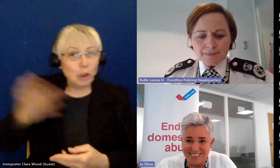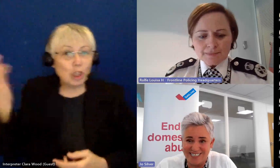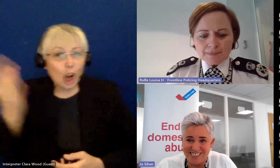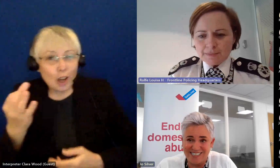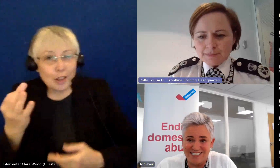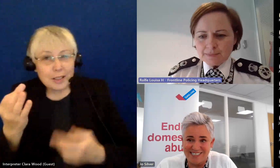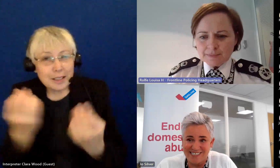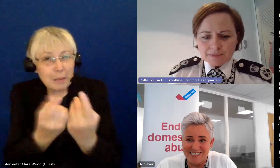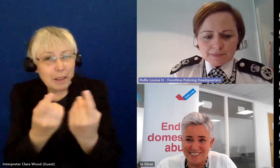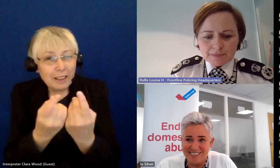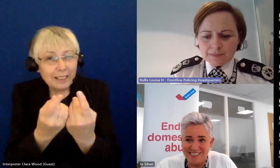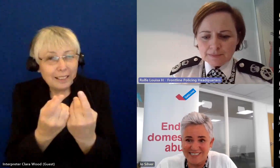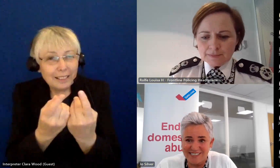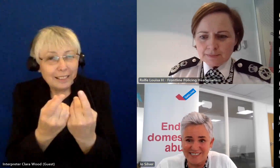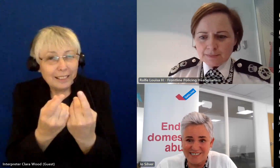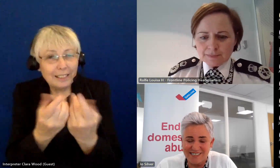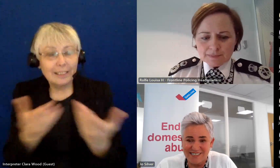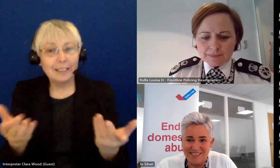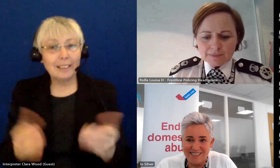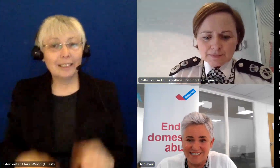question.